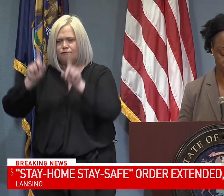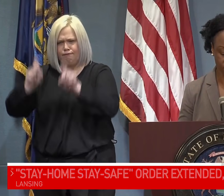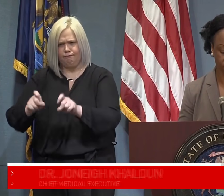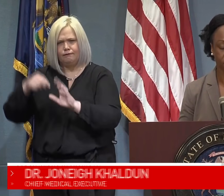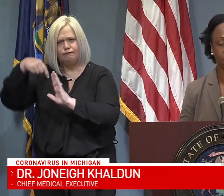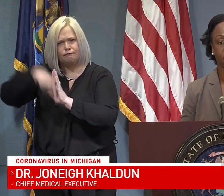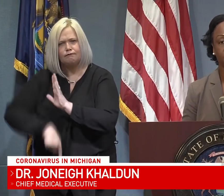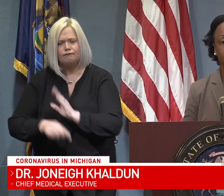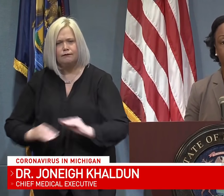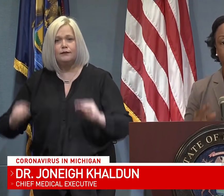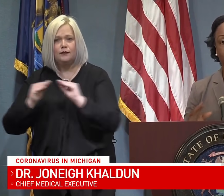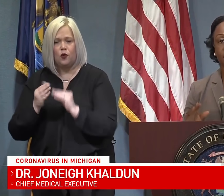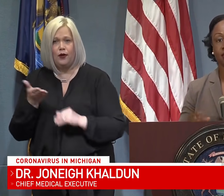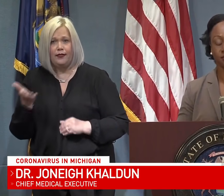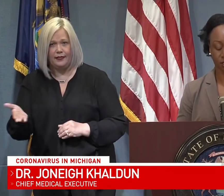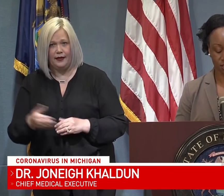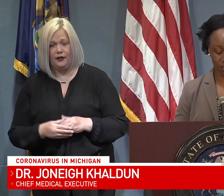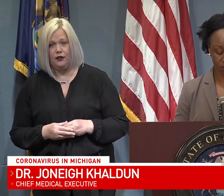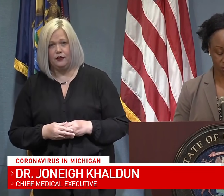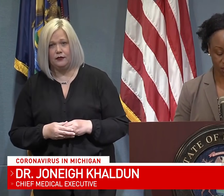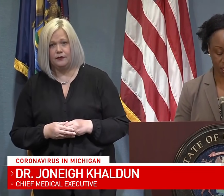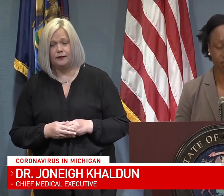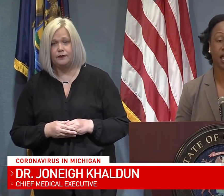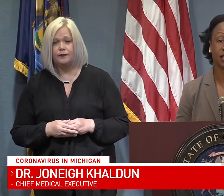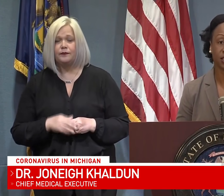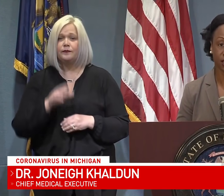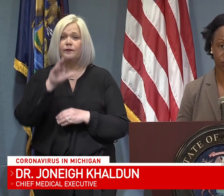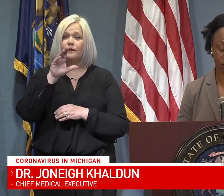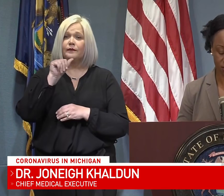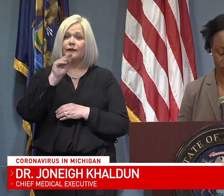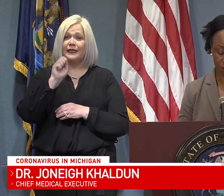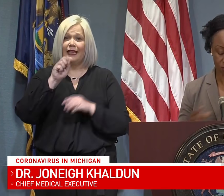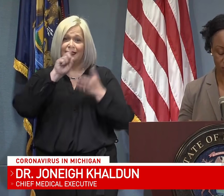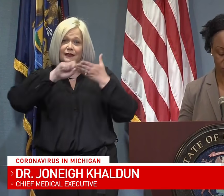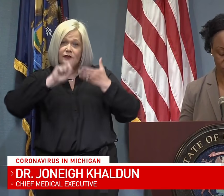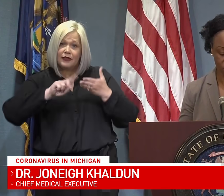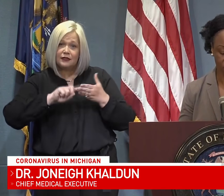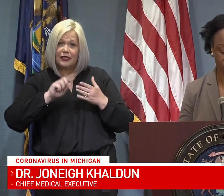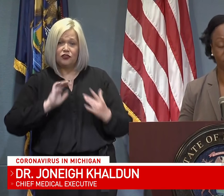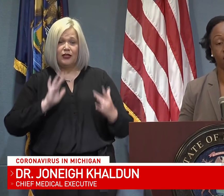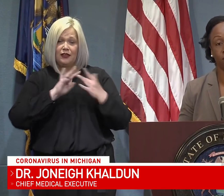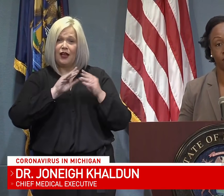community. So case investigation and contact tracing are also